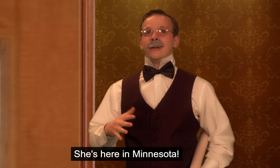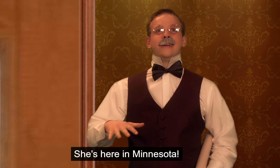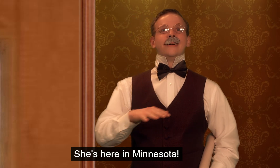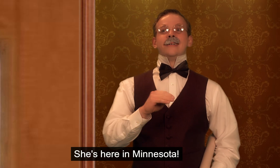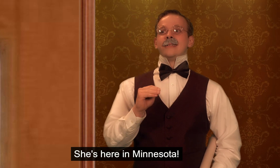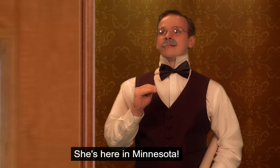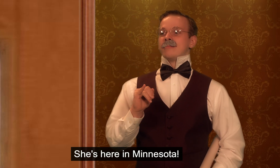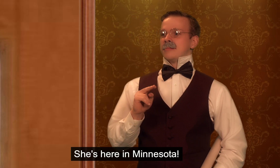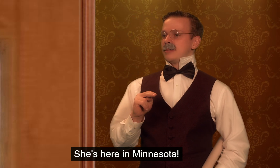She's here in Minnesota.